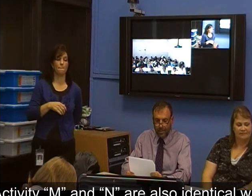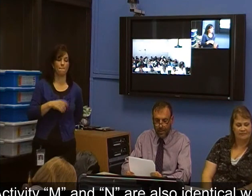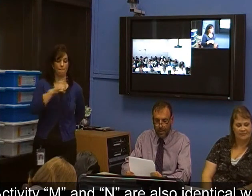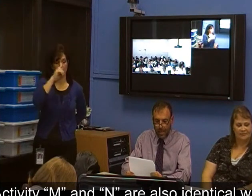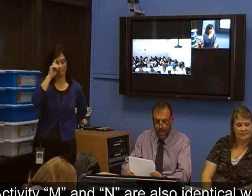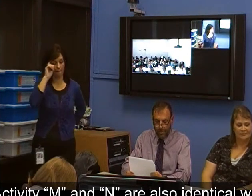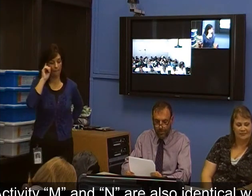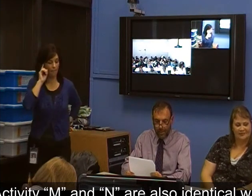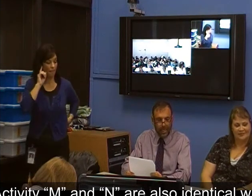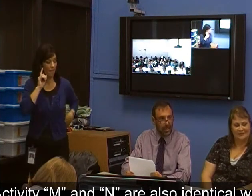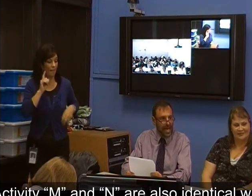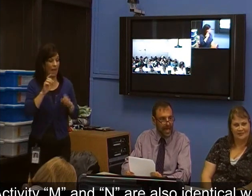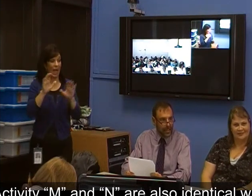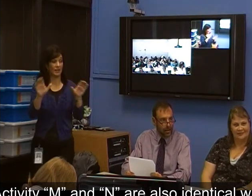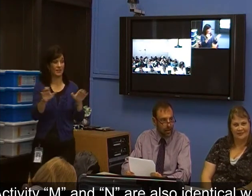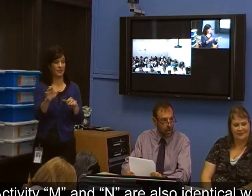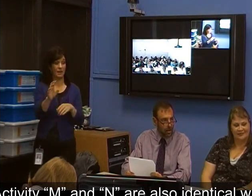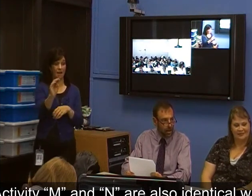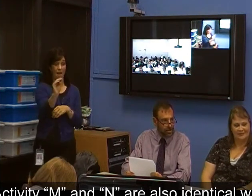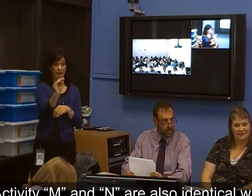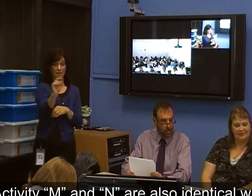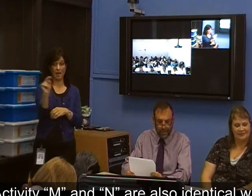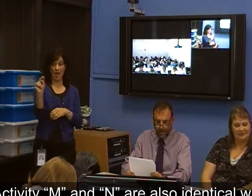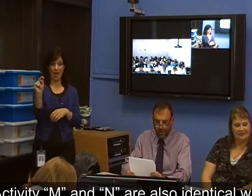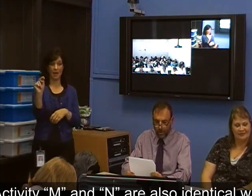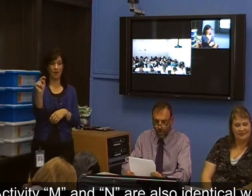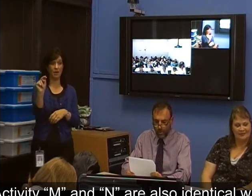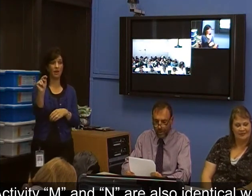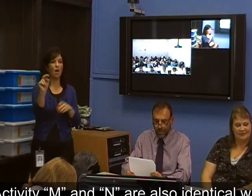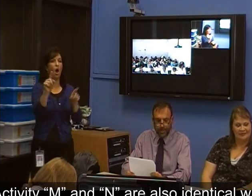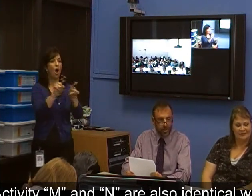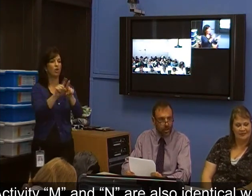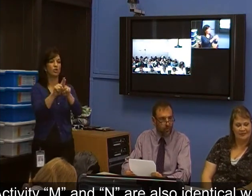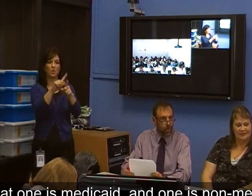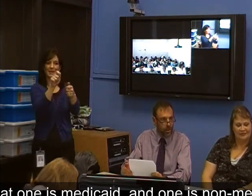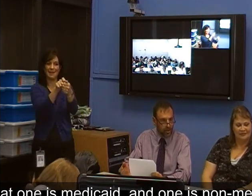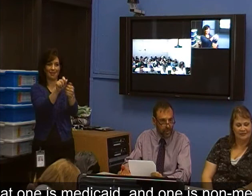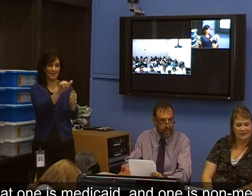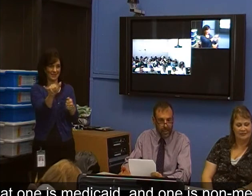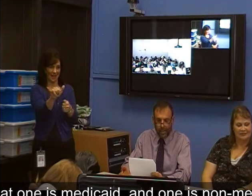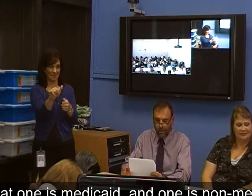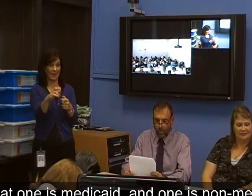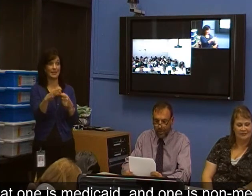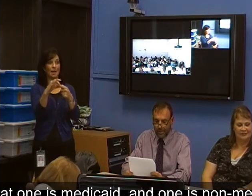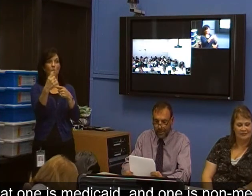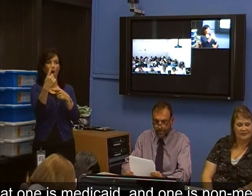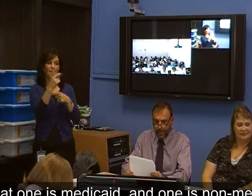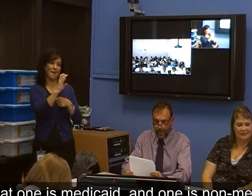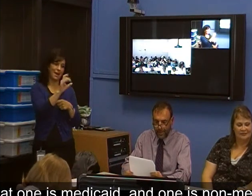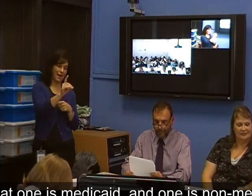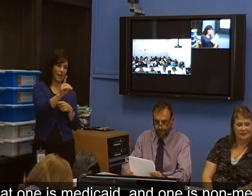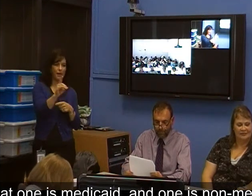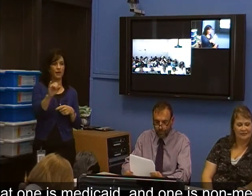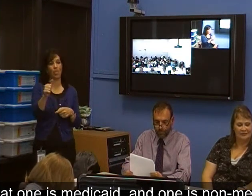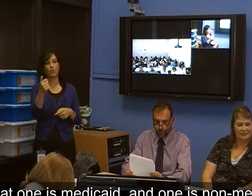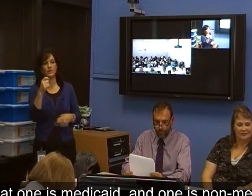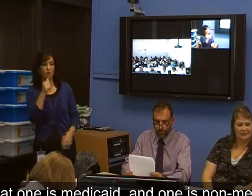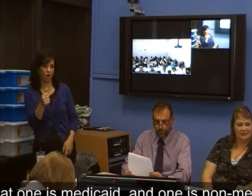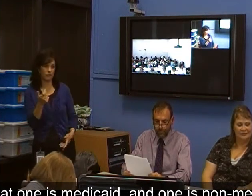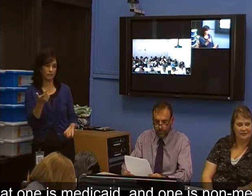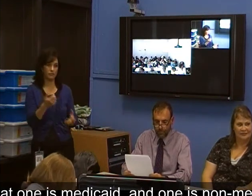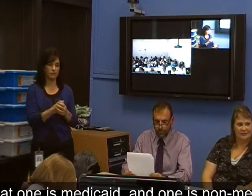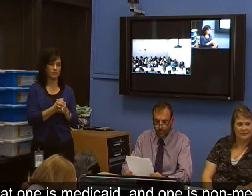Activity M and N are also identical with the exception of one is Medicaid and one is non-Medicaid.